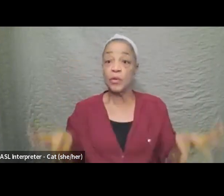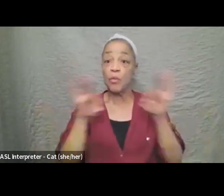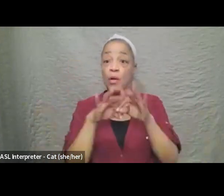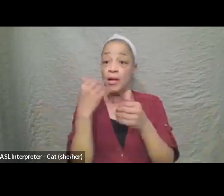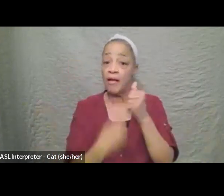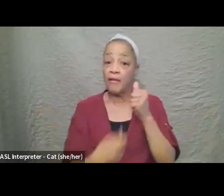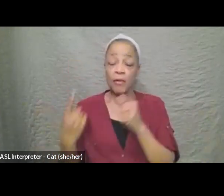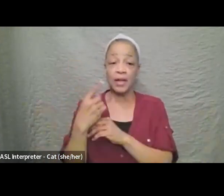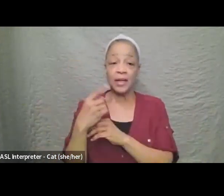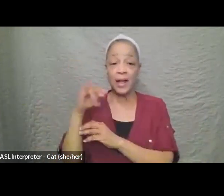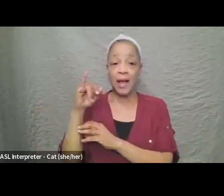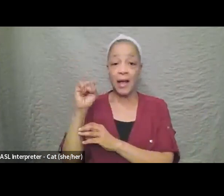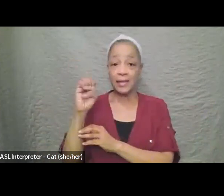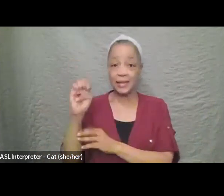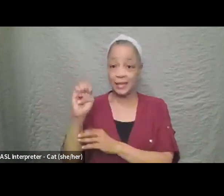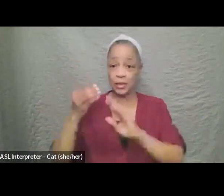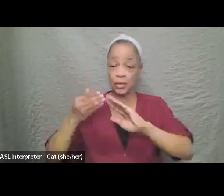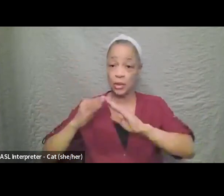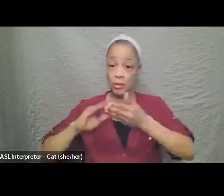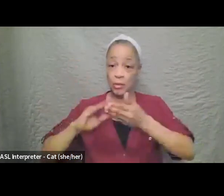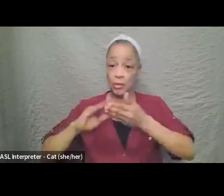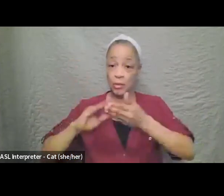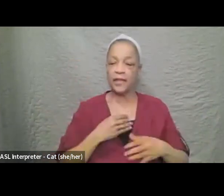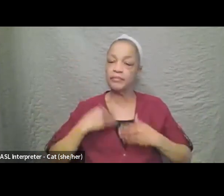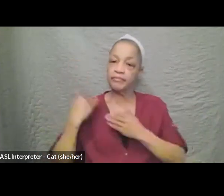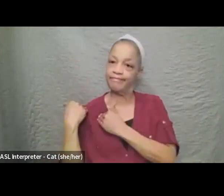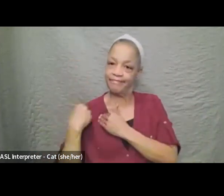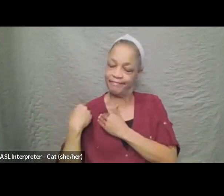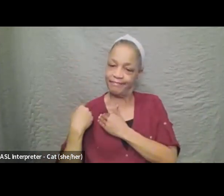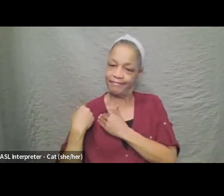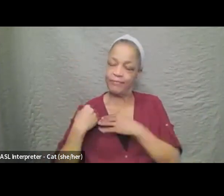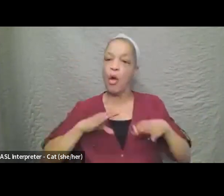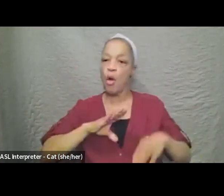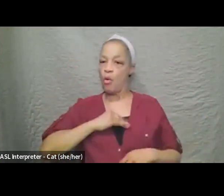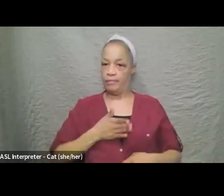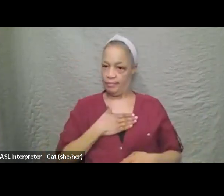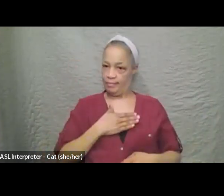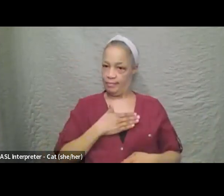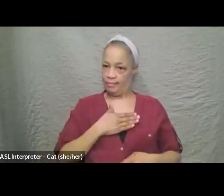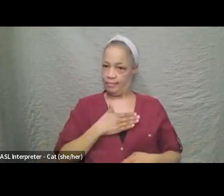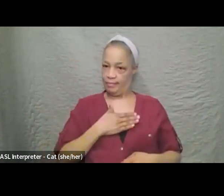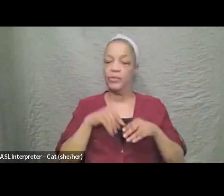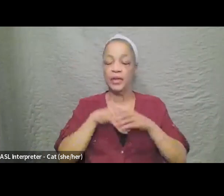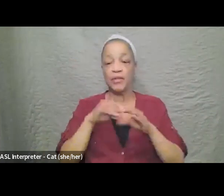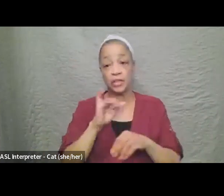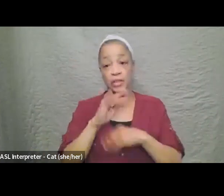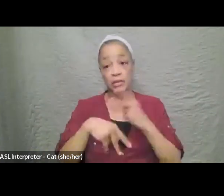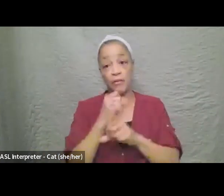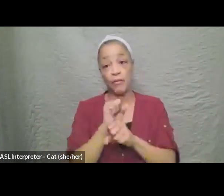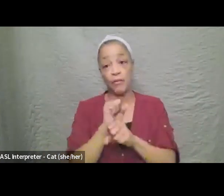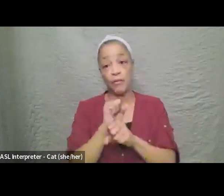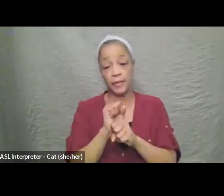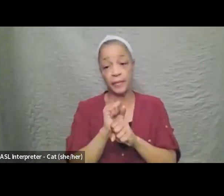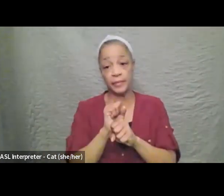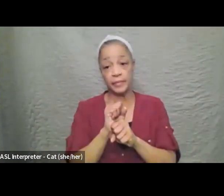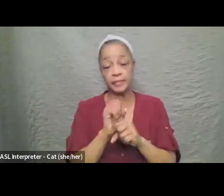ISE community feel a sense of ownership and responsibility in this work. Moreover, it is important